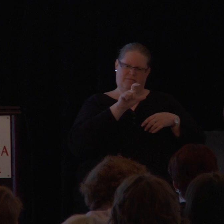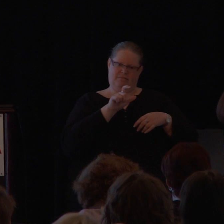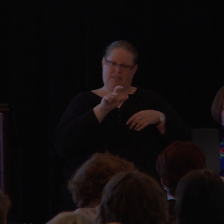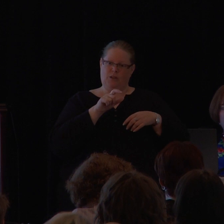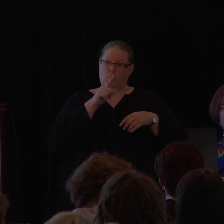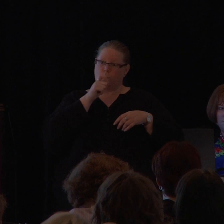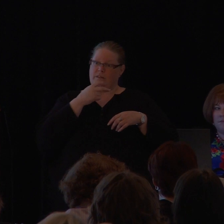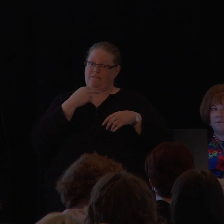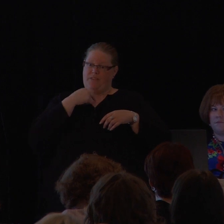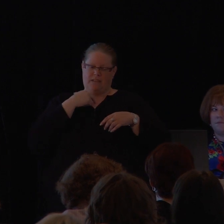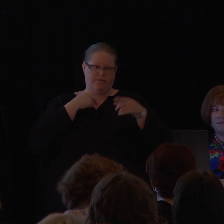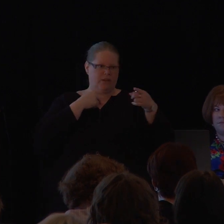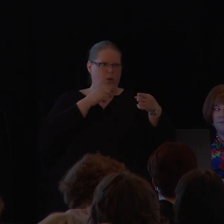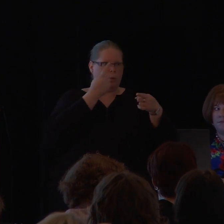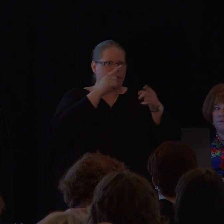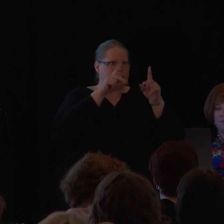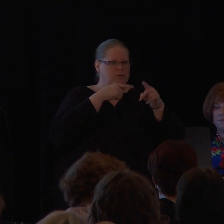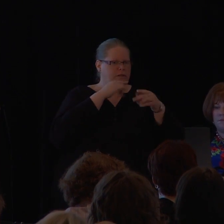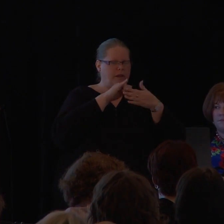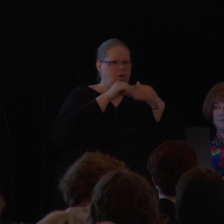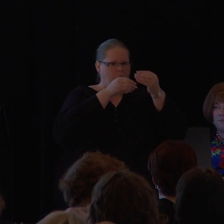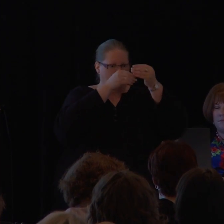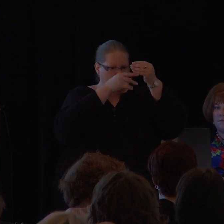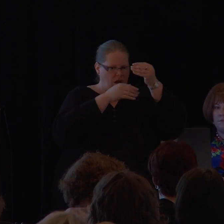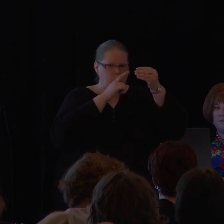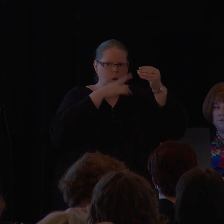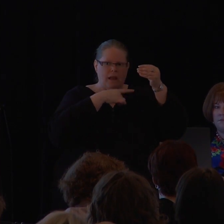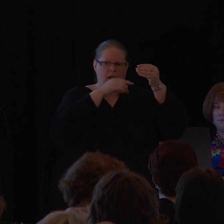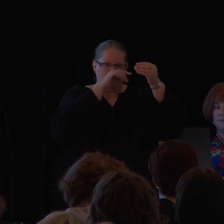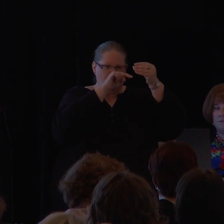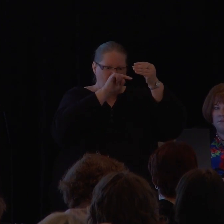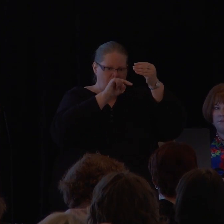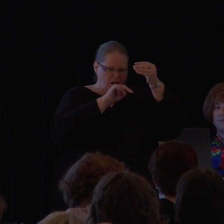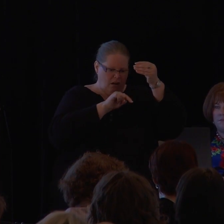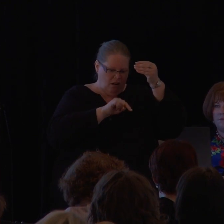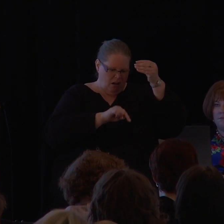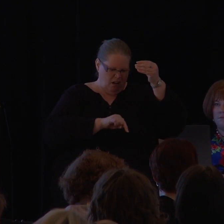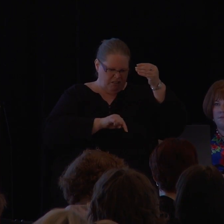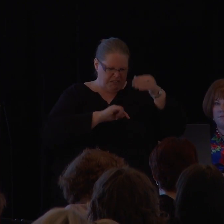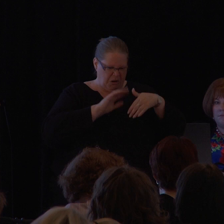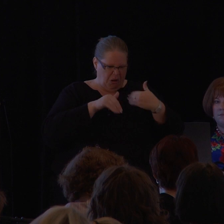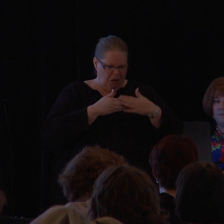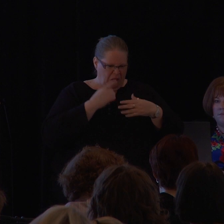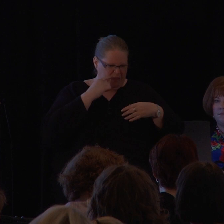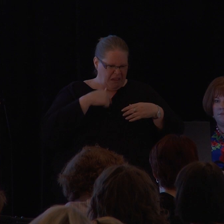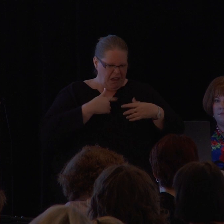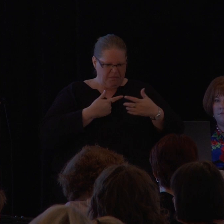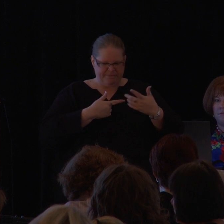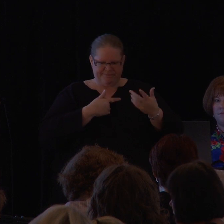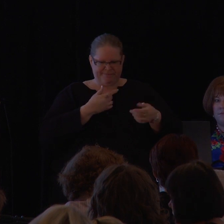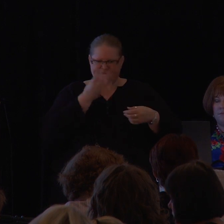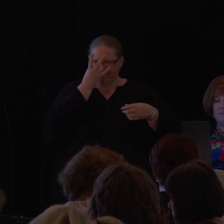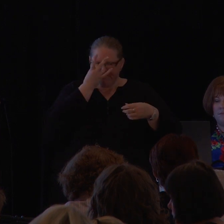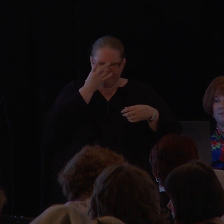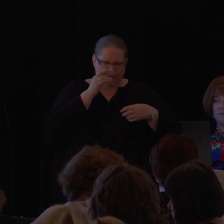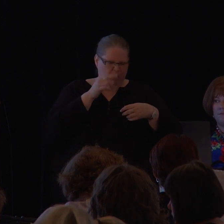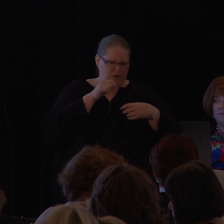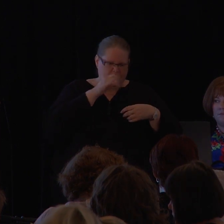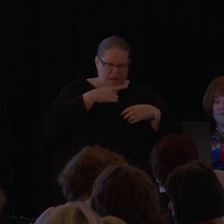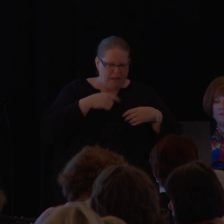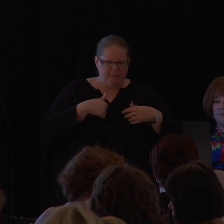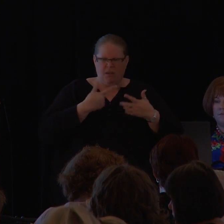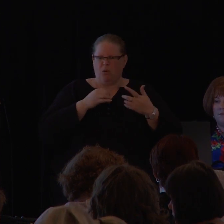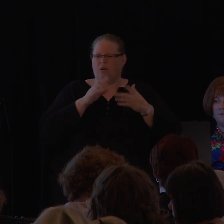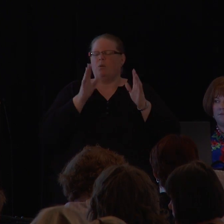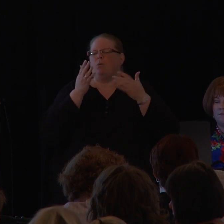sense that it's not just one person, but a wide range of people that agree that they're dorks or whatever they're saying online. So it's an